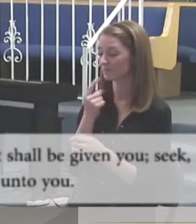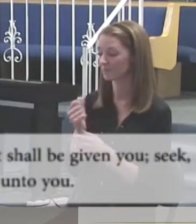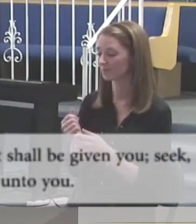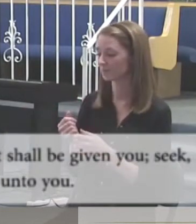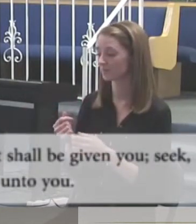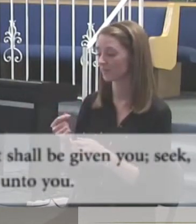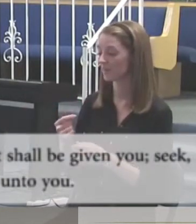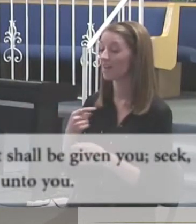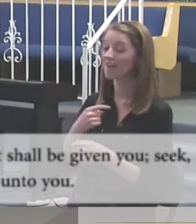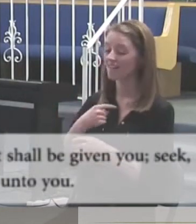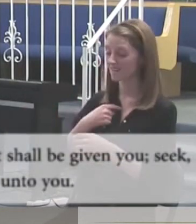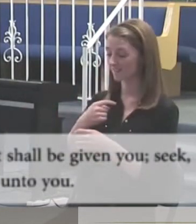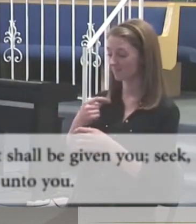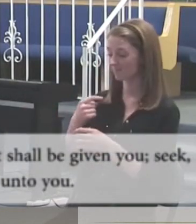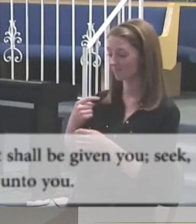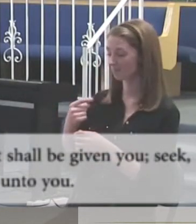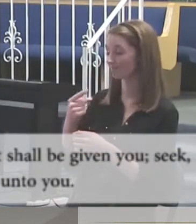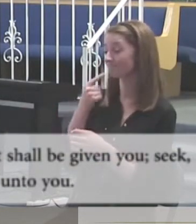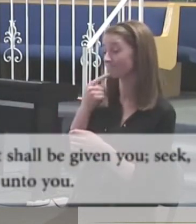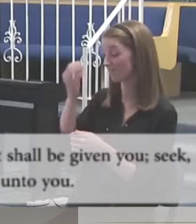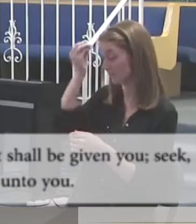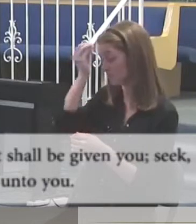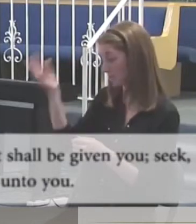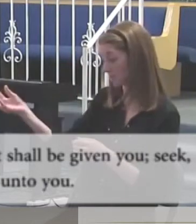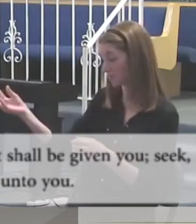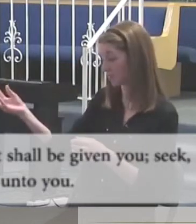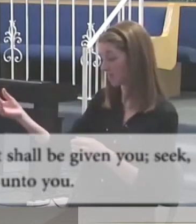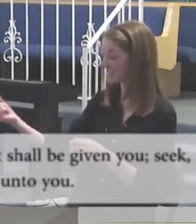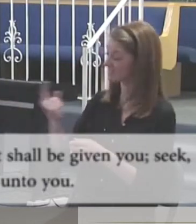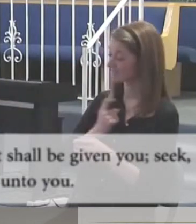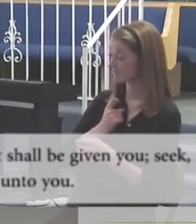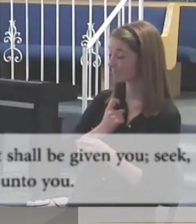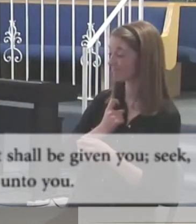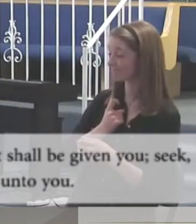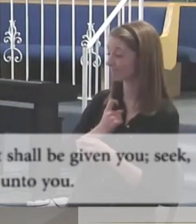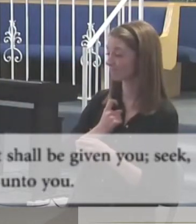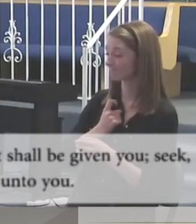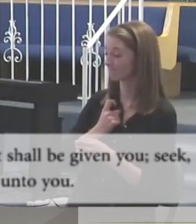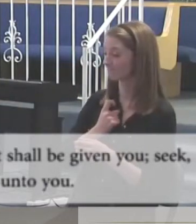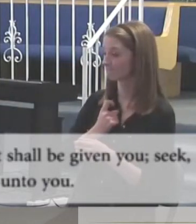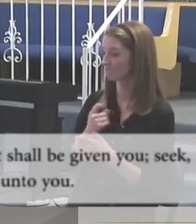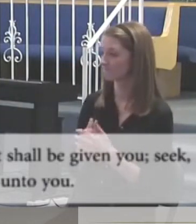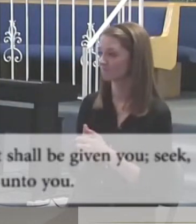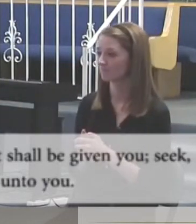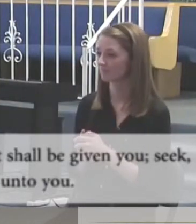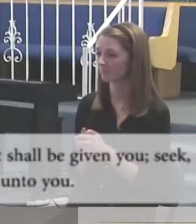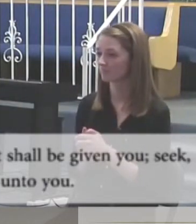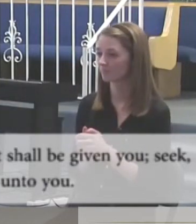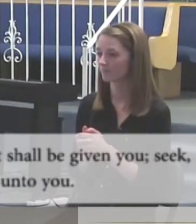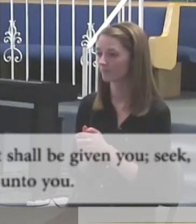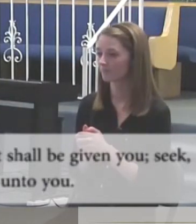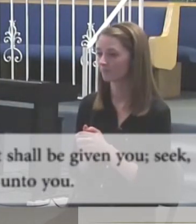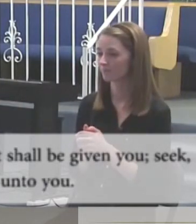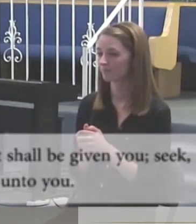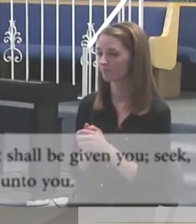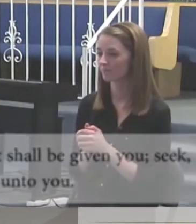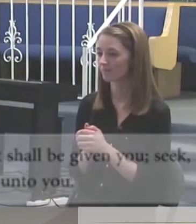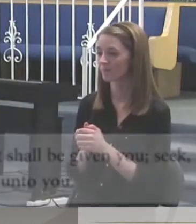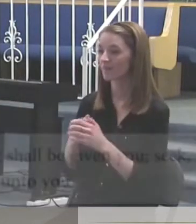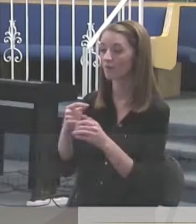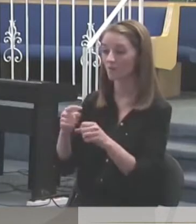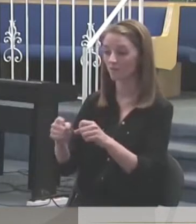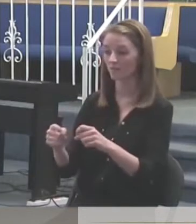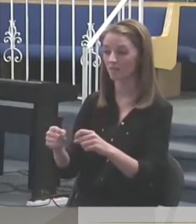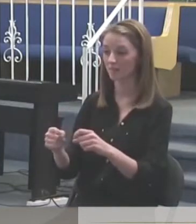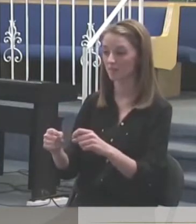And I say unto you, ask. That's, if we just stop right there, that stops a whole lot of